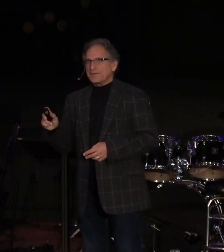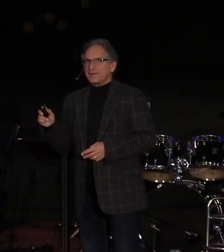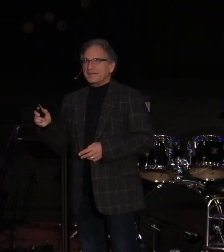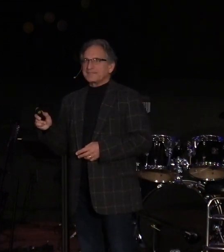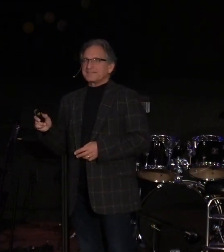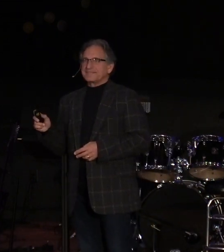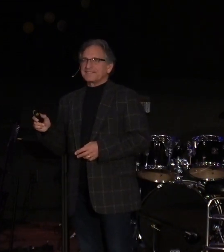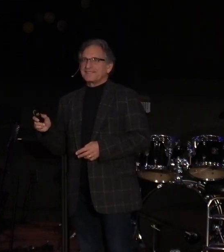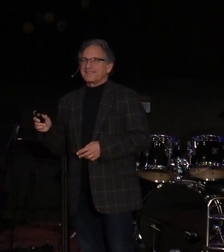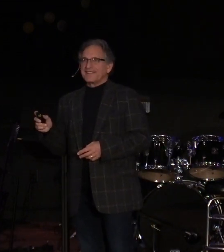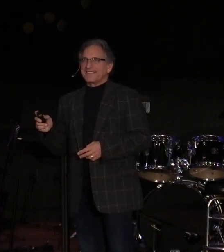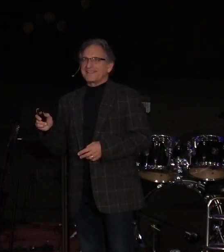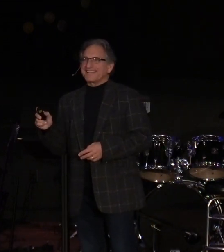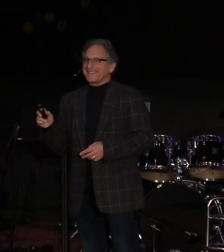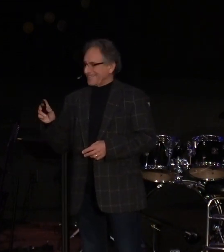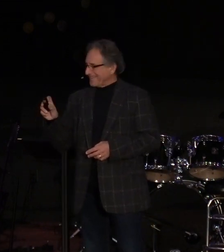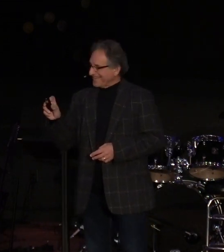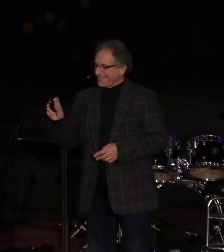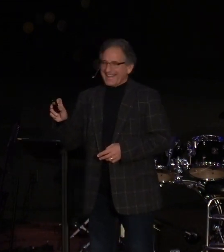going the wrong way?